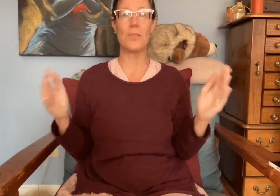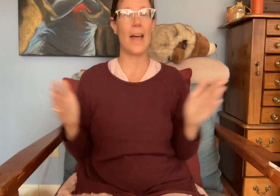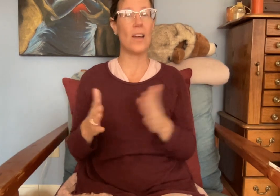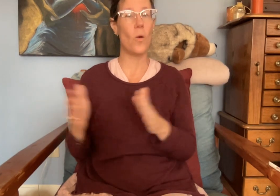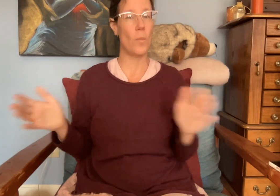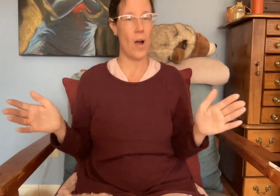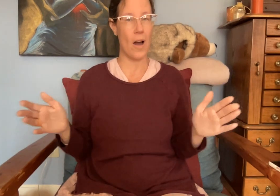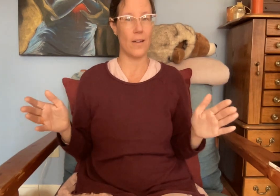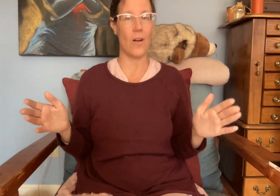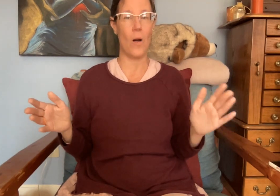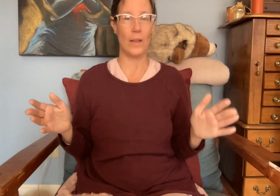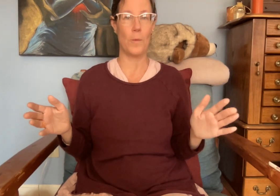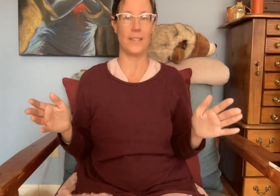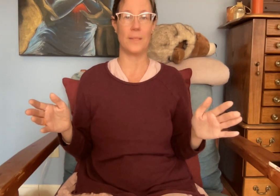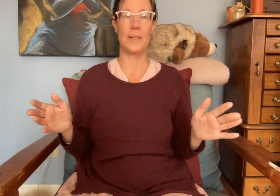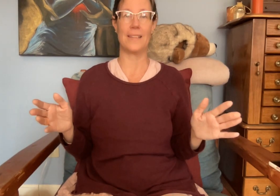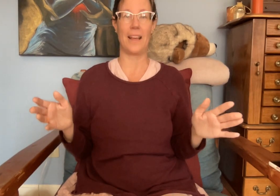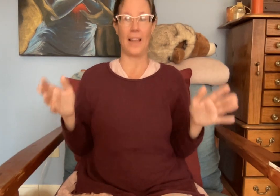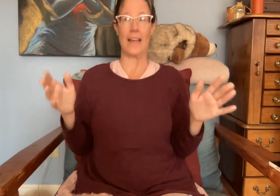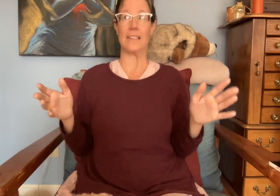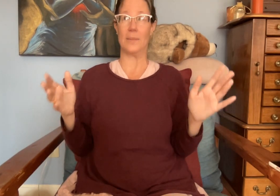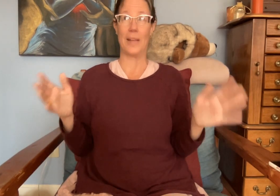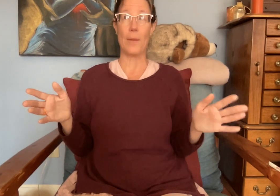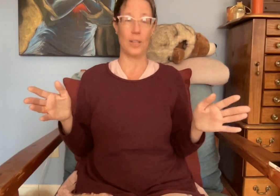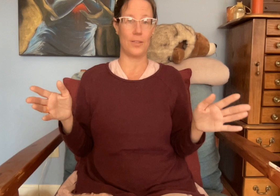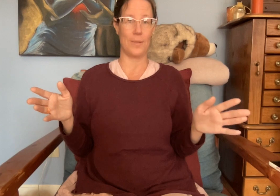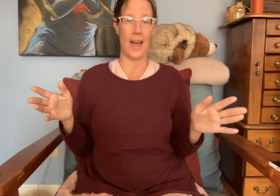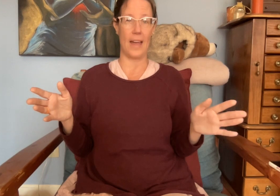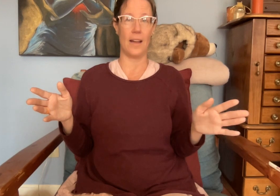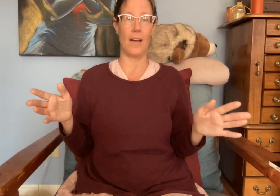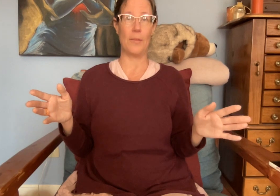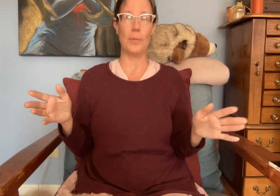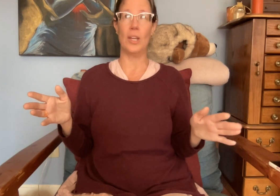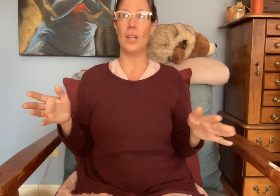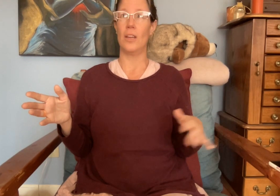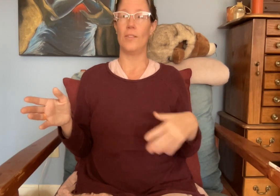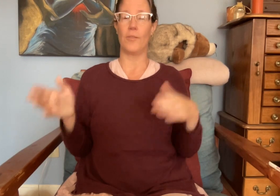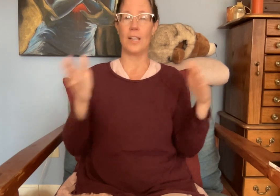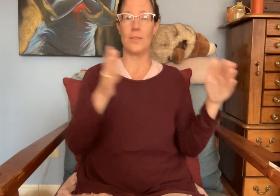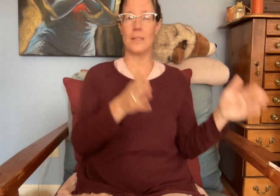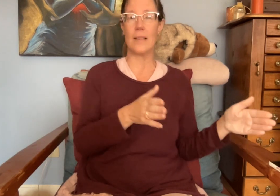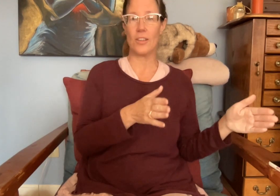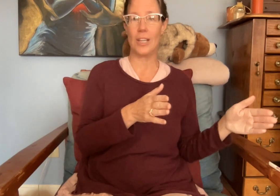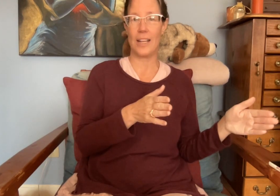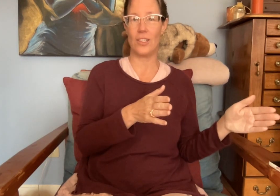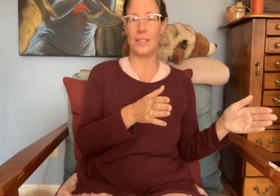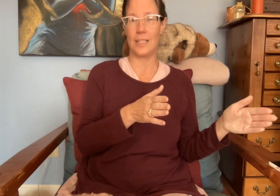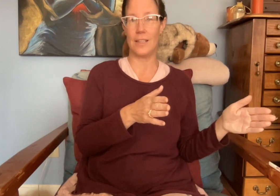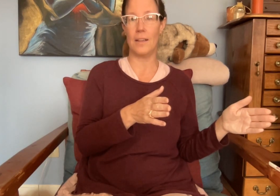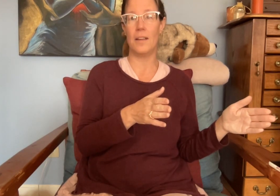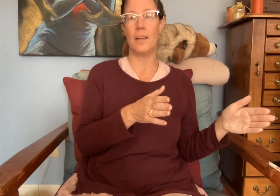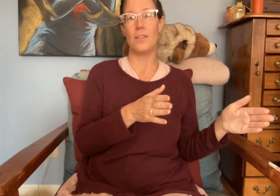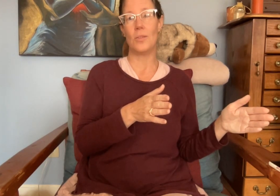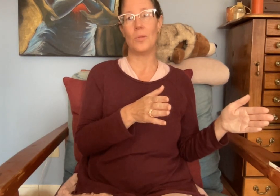that whole part all at once because I'd like us to be able to do that. Feel free to use the section I just did